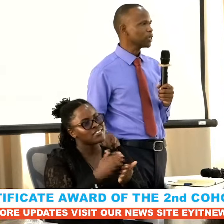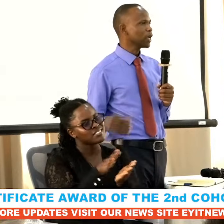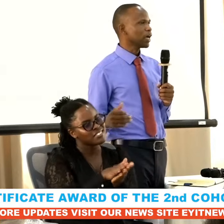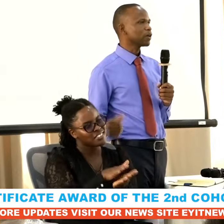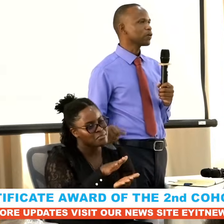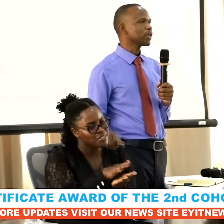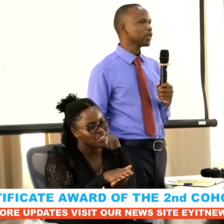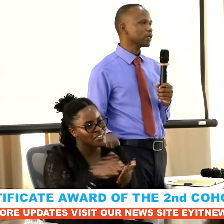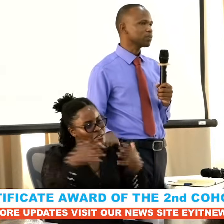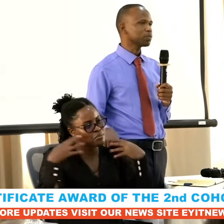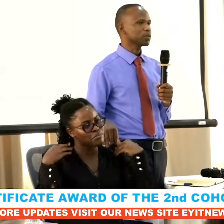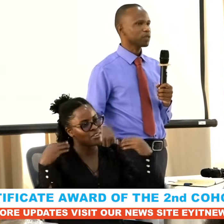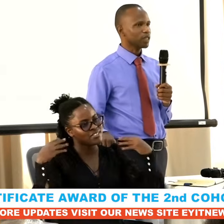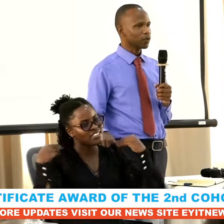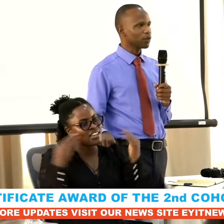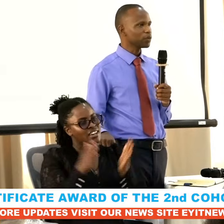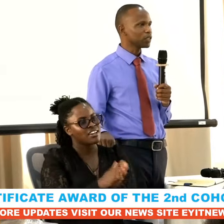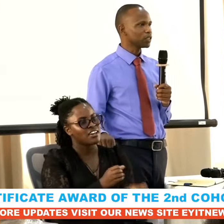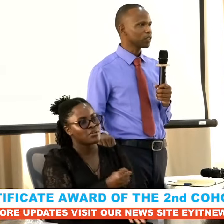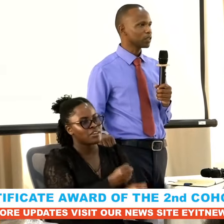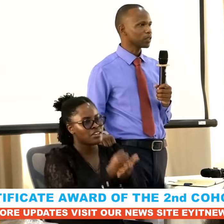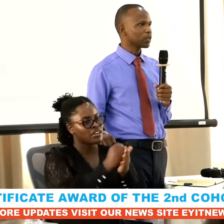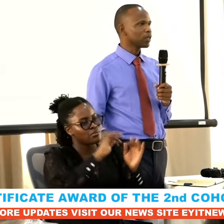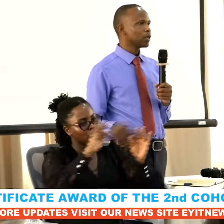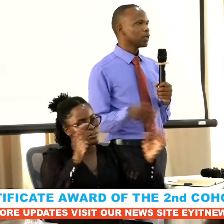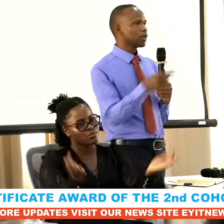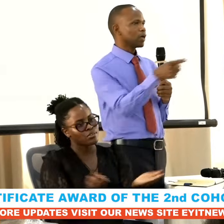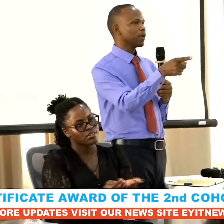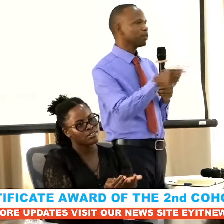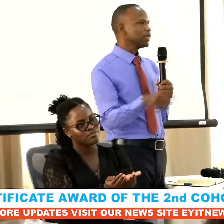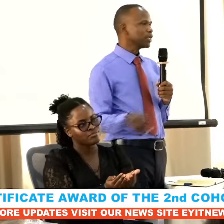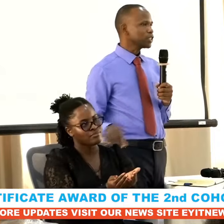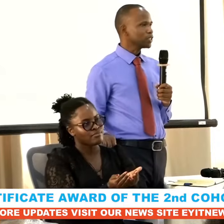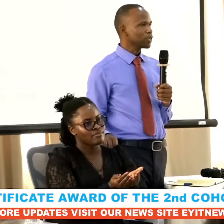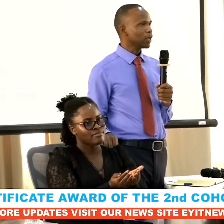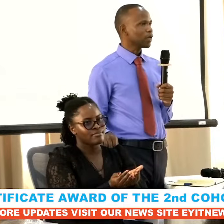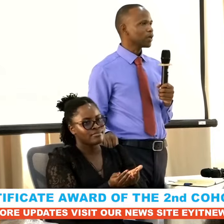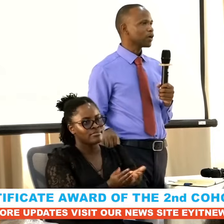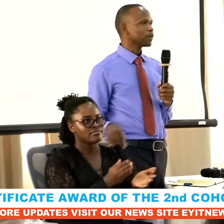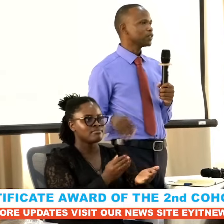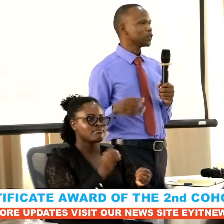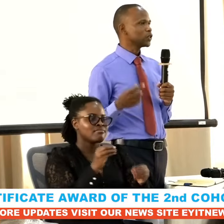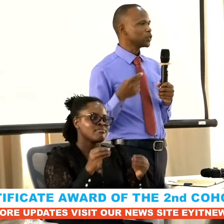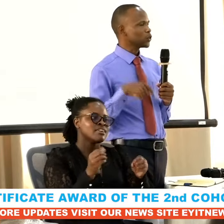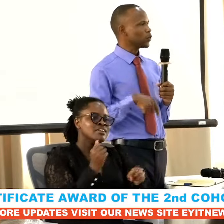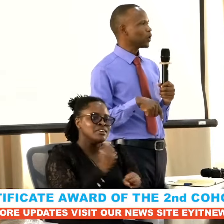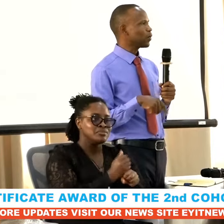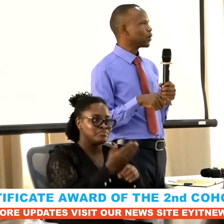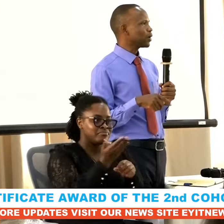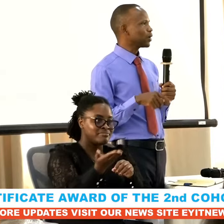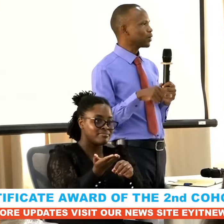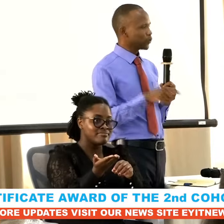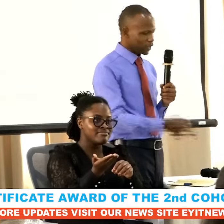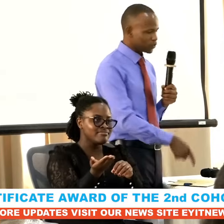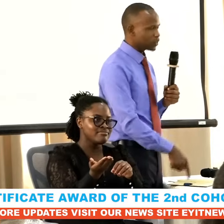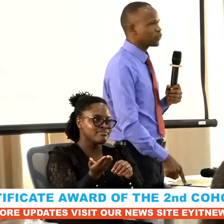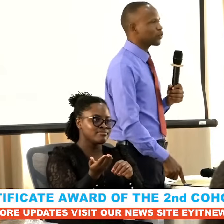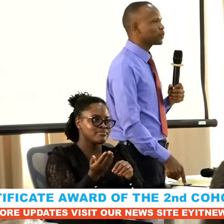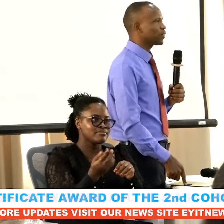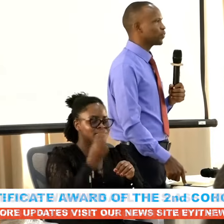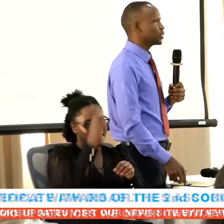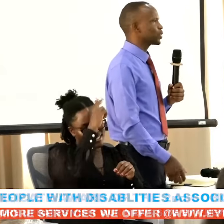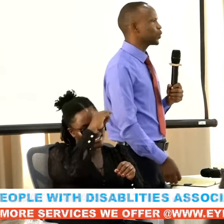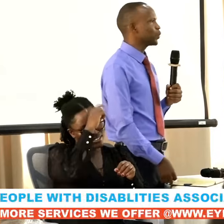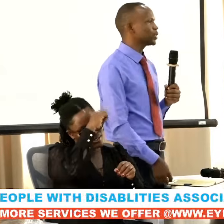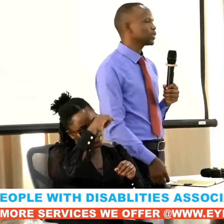practicing, and we help the community. Ampaire Shira is also our graduate from